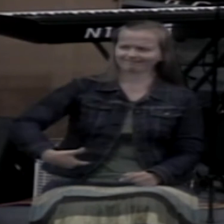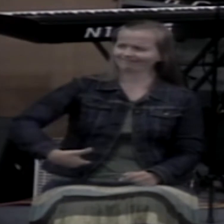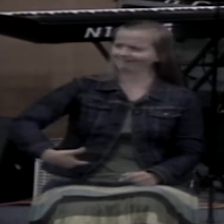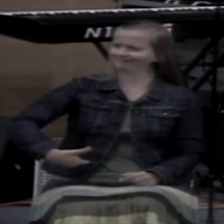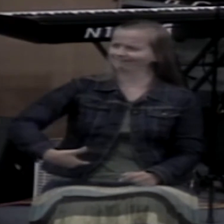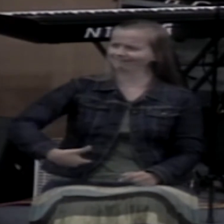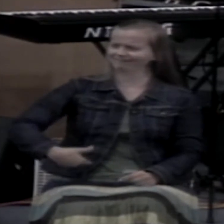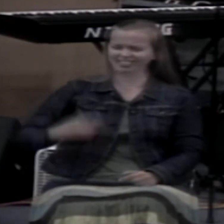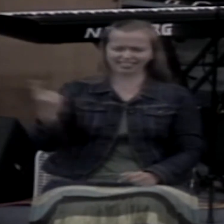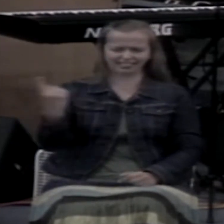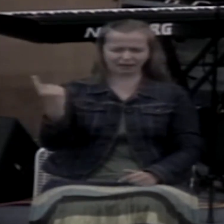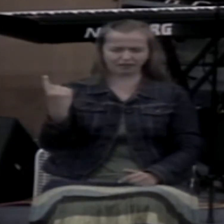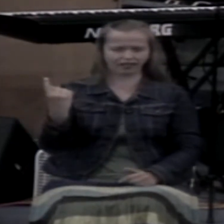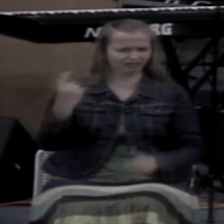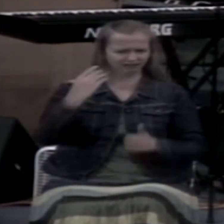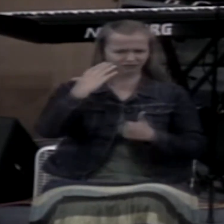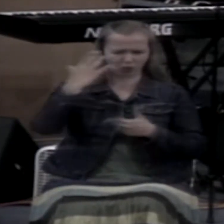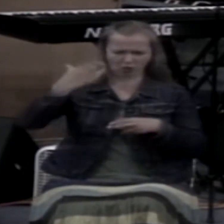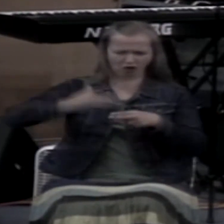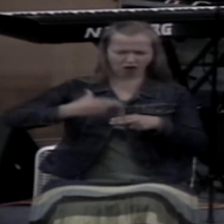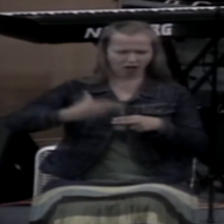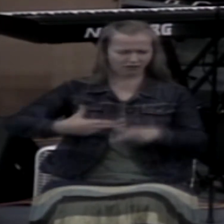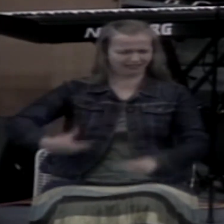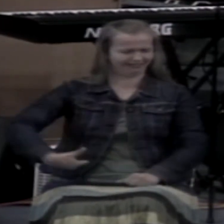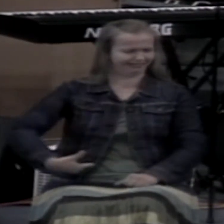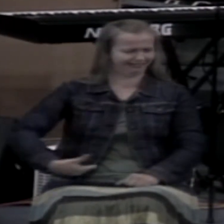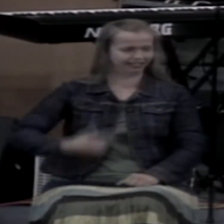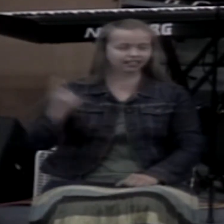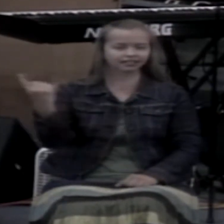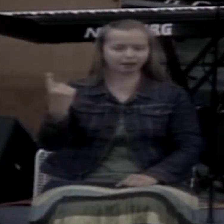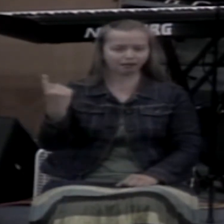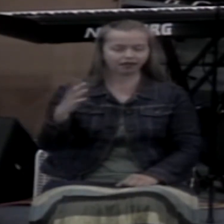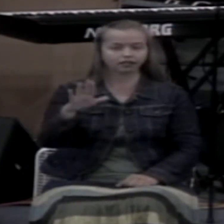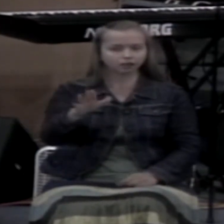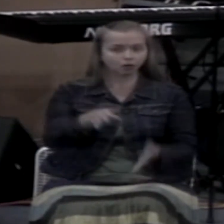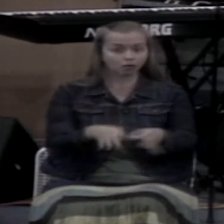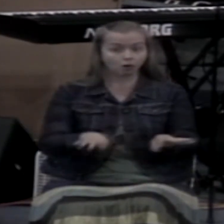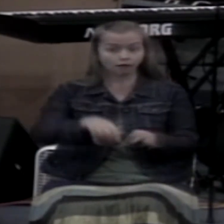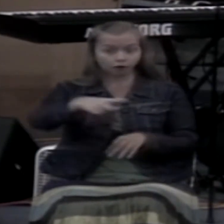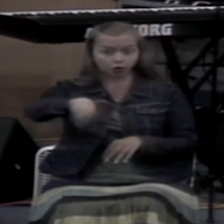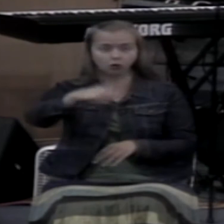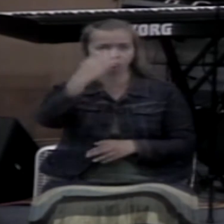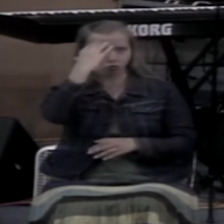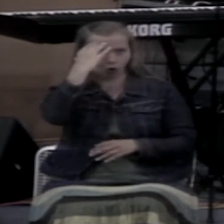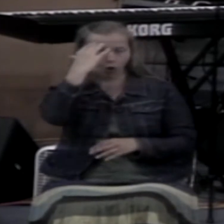why that we must love people that are unsaved.